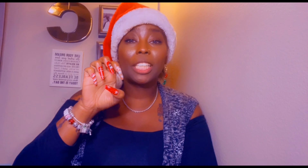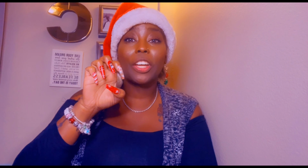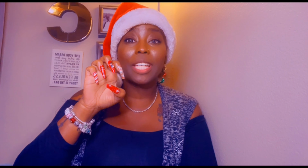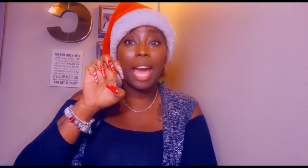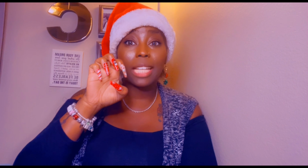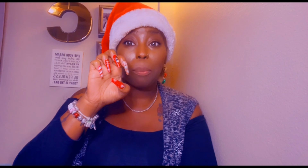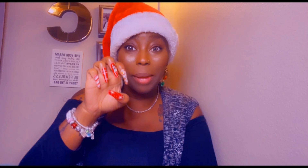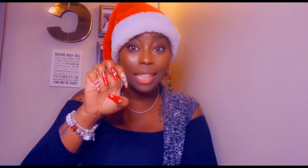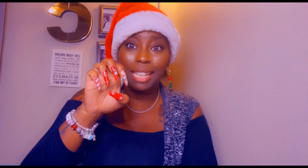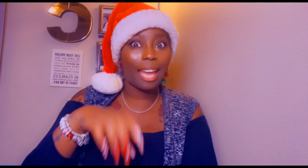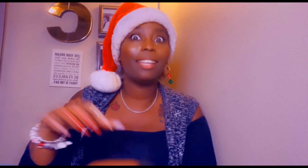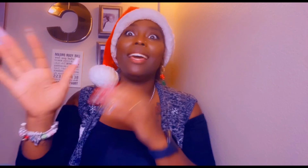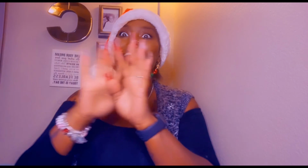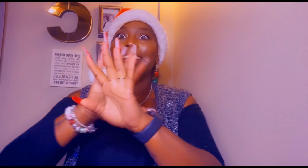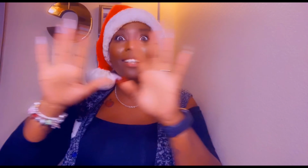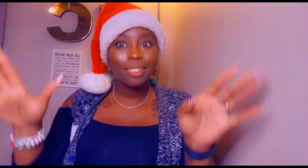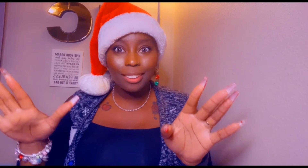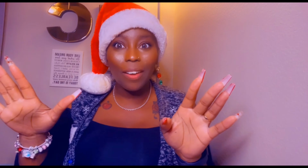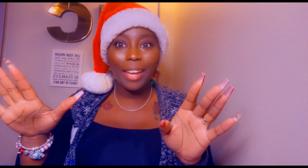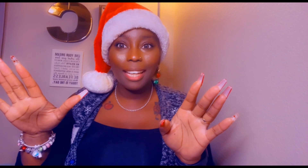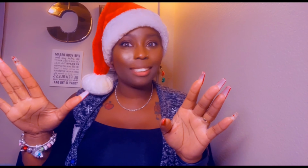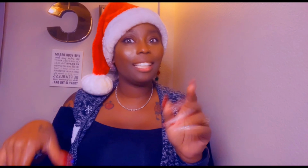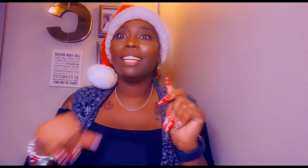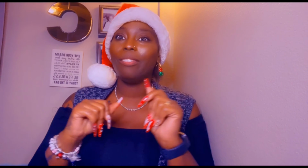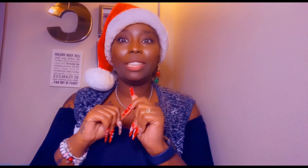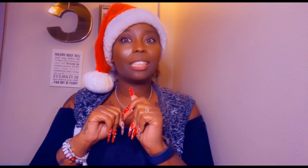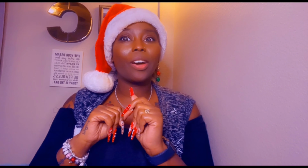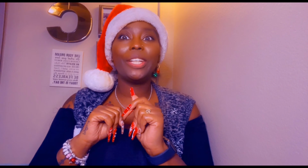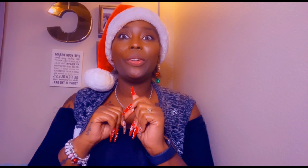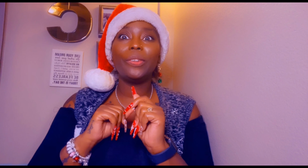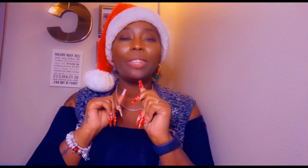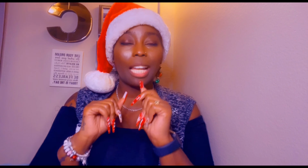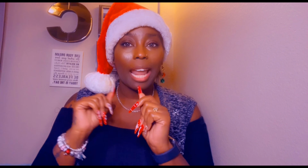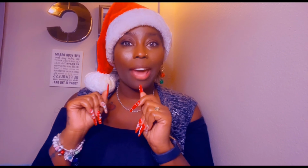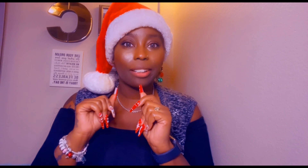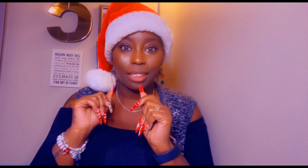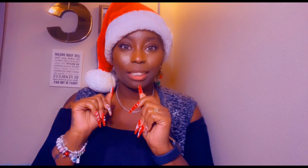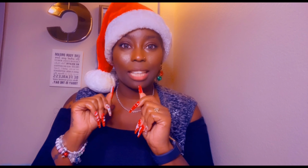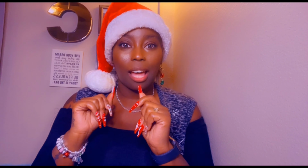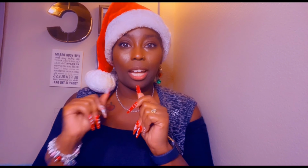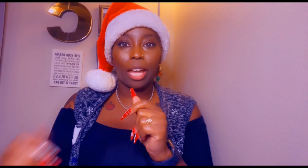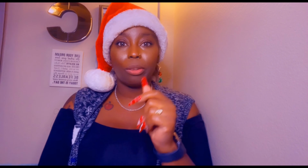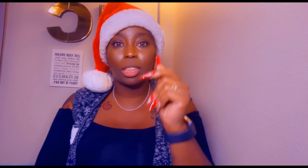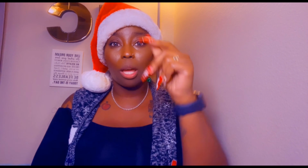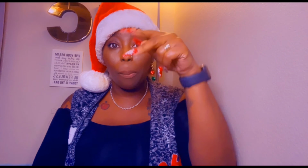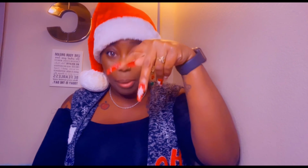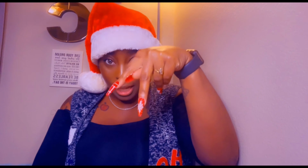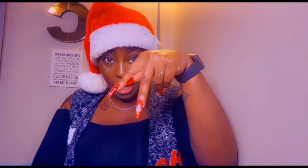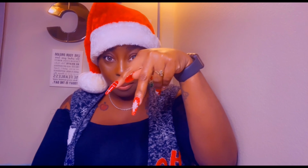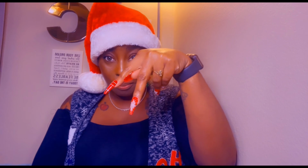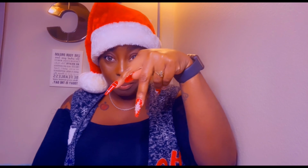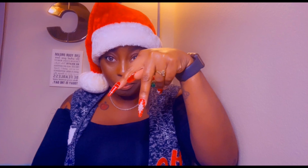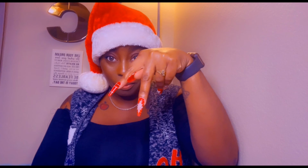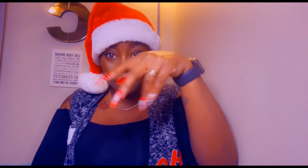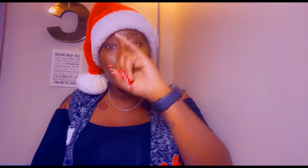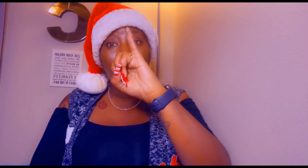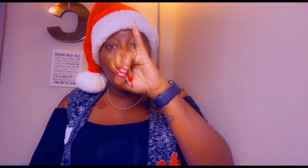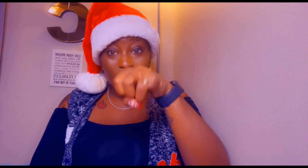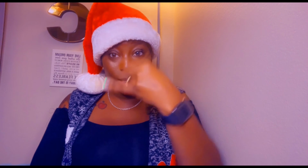you guys PJ. So easy. We just going to do the letters in sign language. So P and